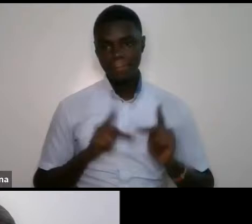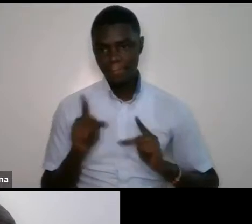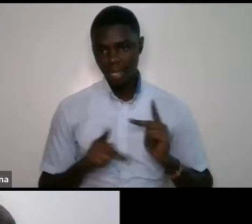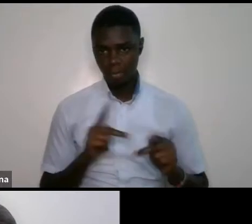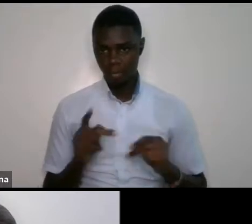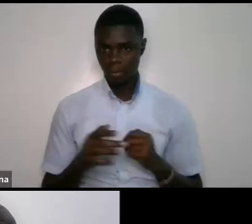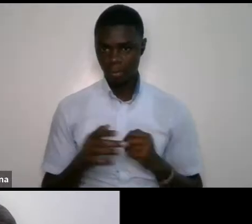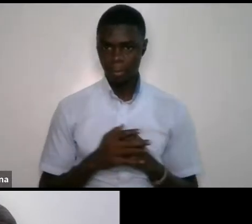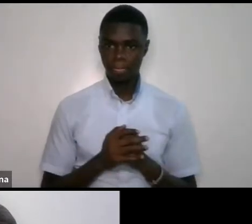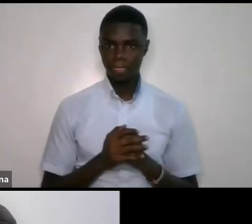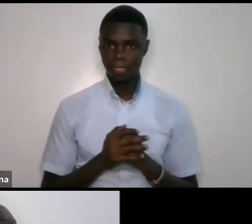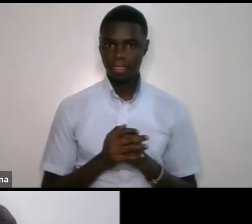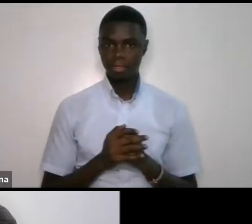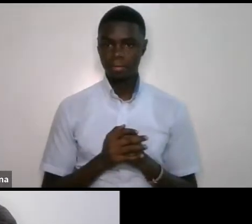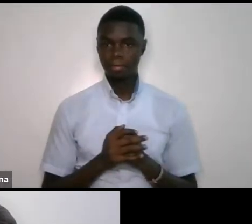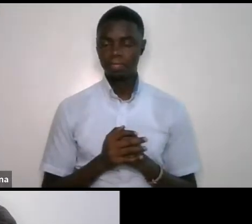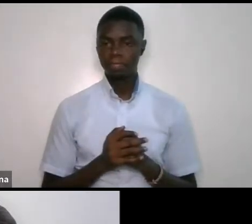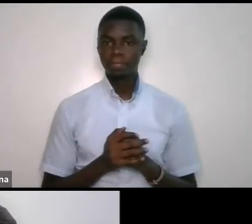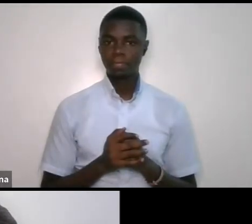as